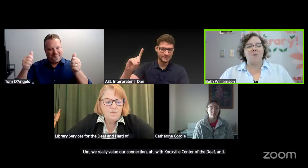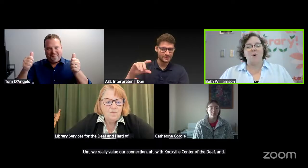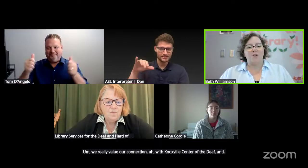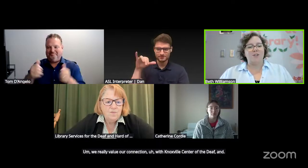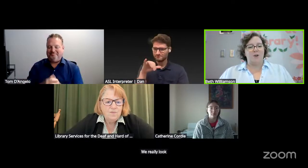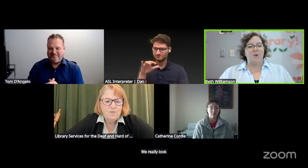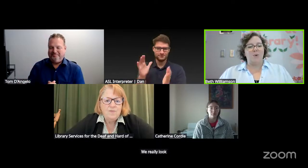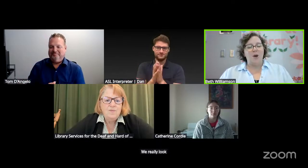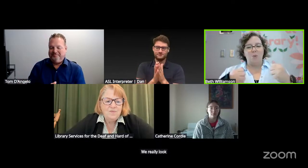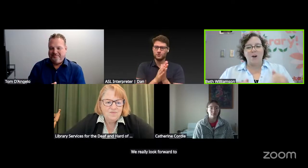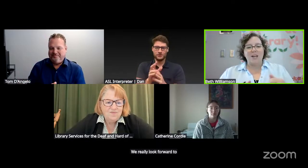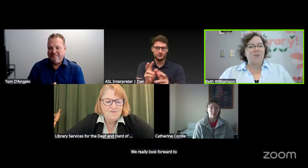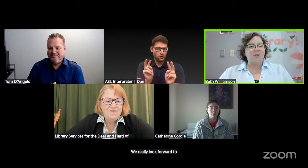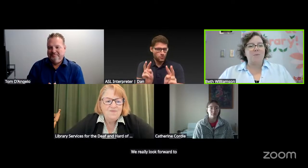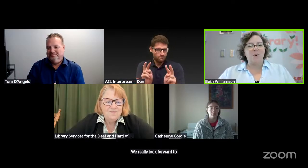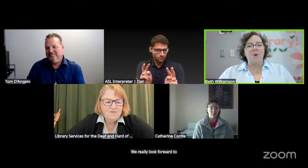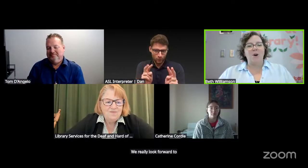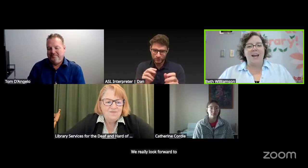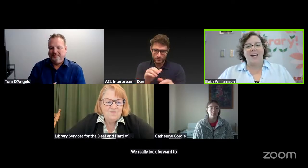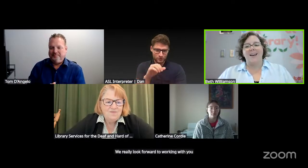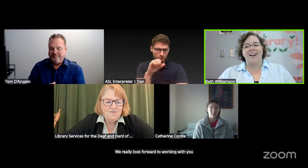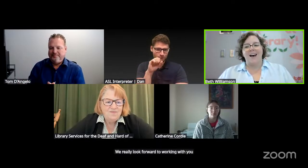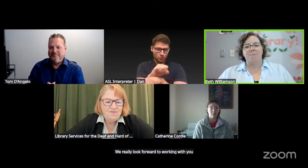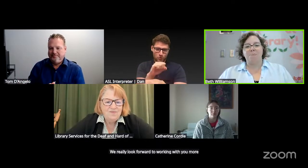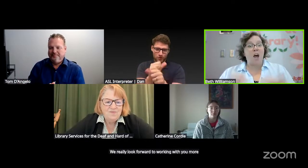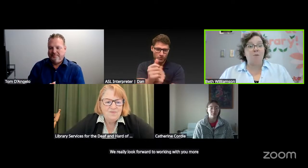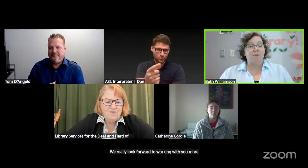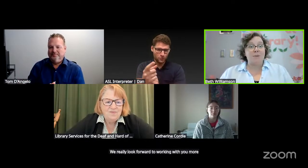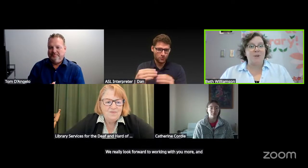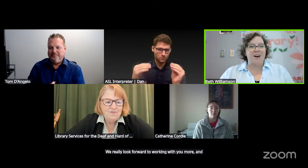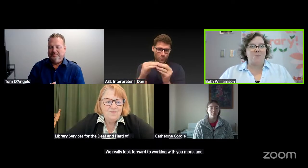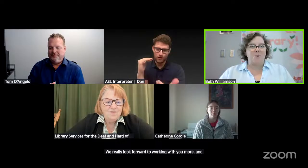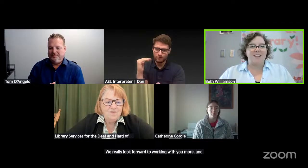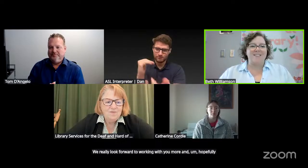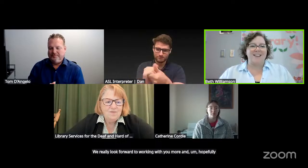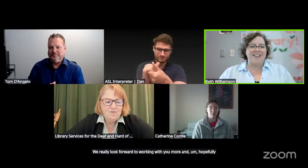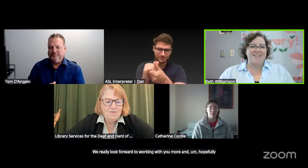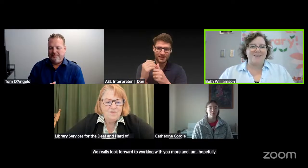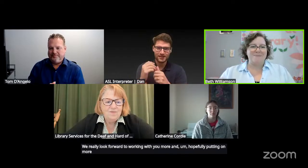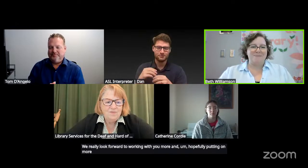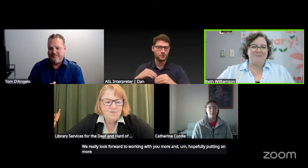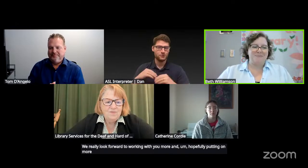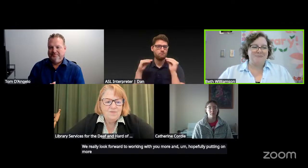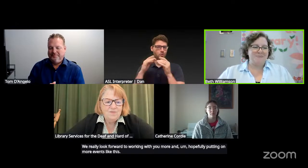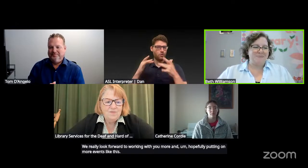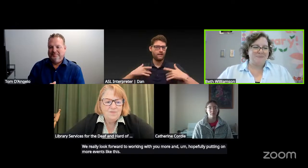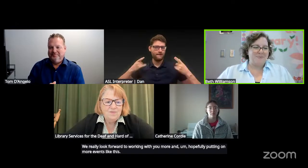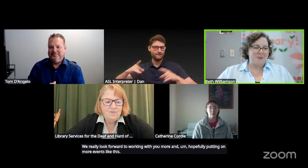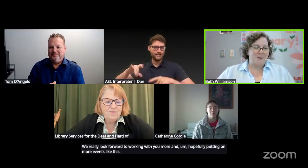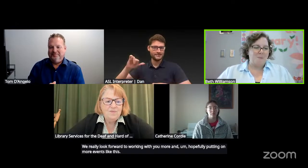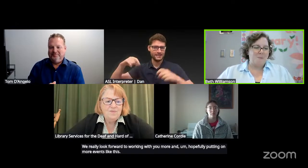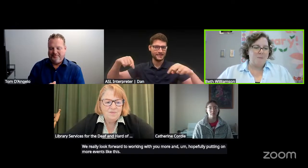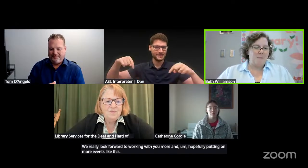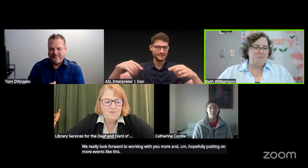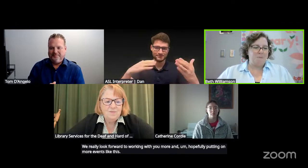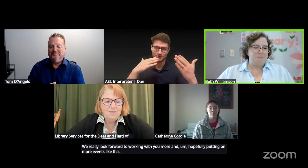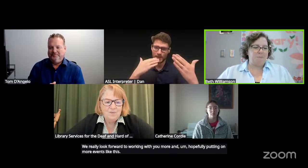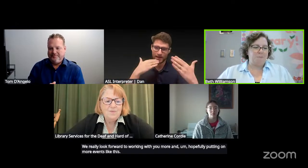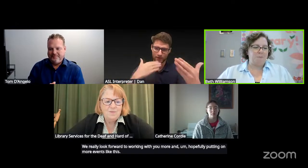look forward to working with you more and hopefully putting on more events like this.